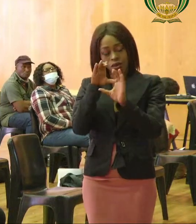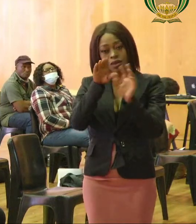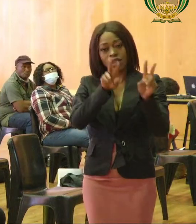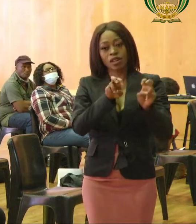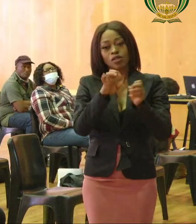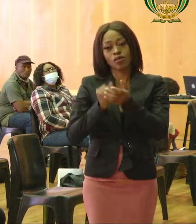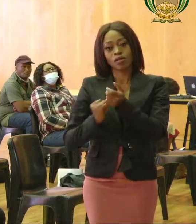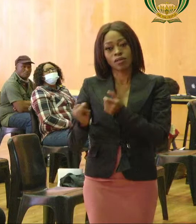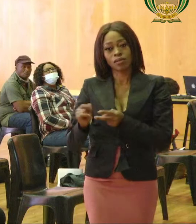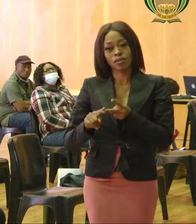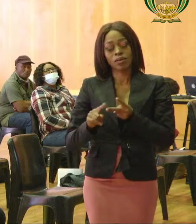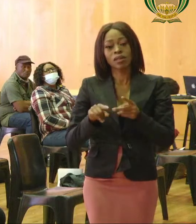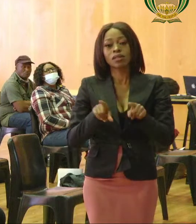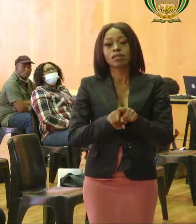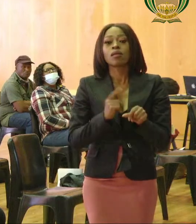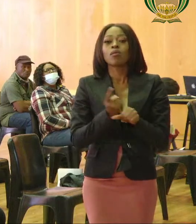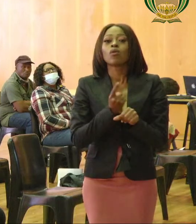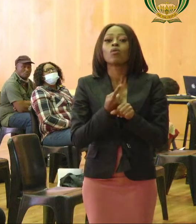independence and proportional